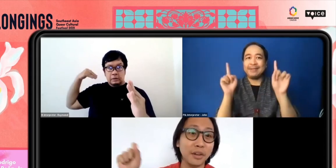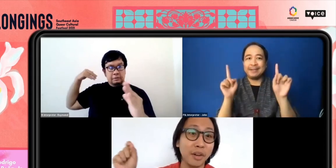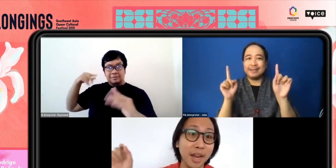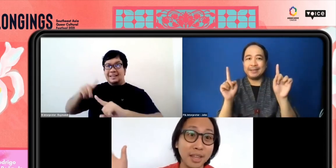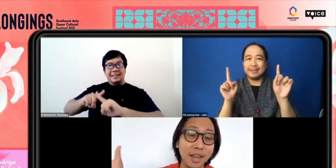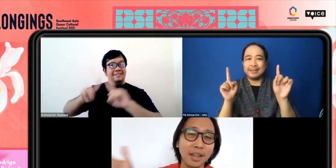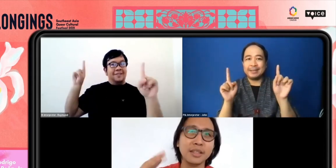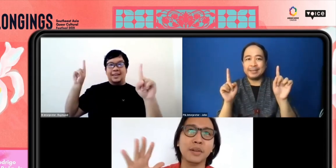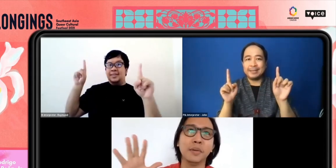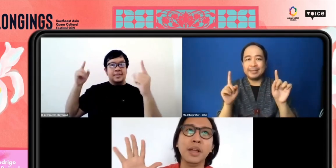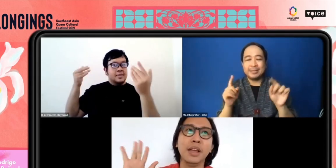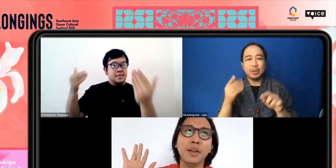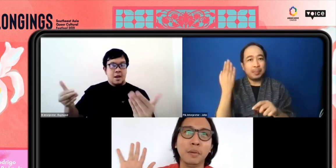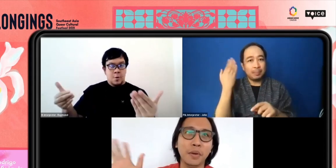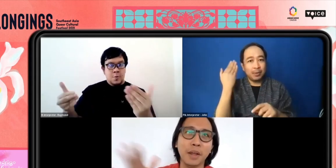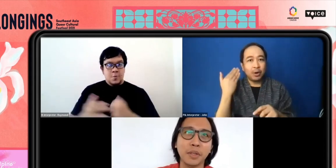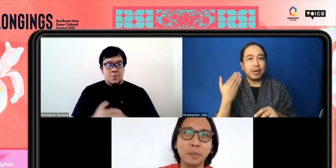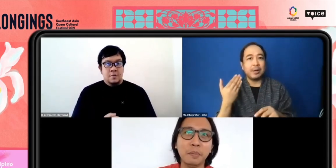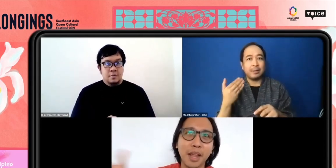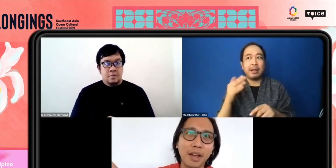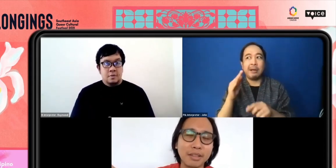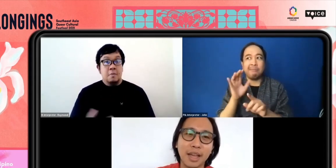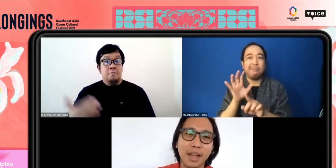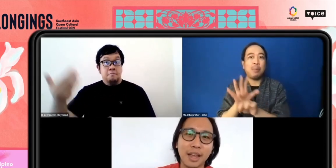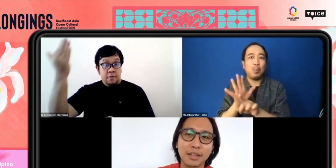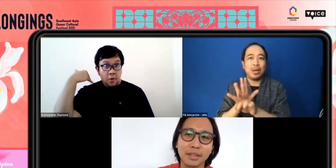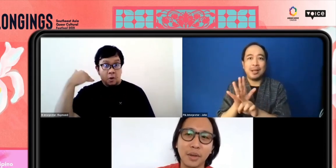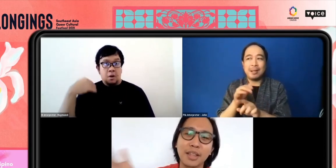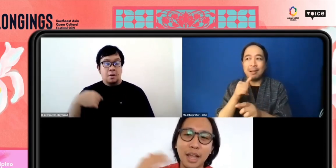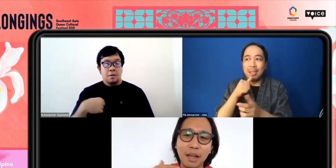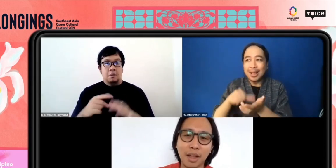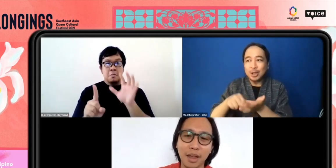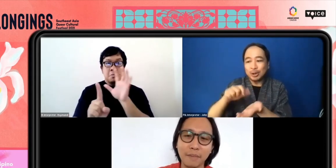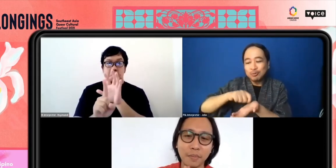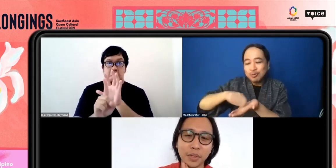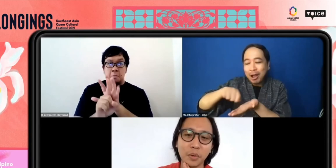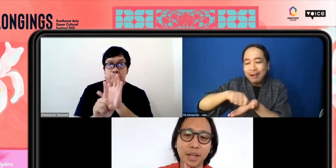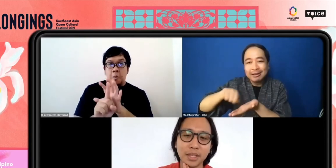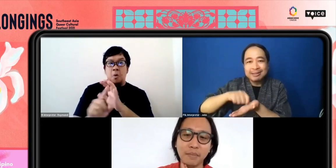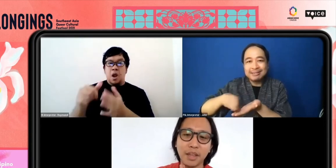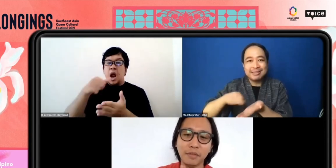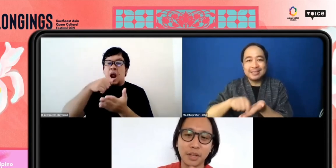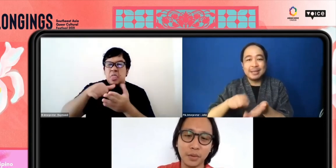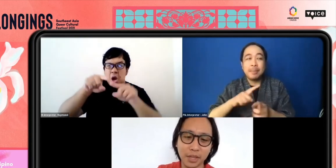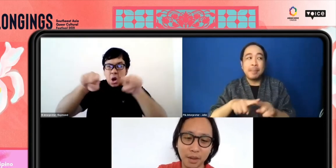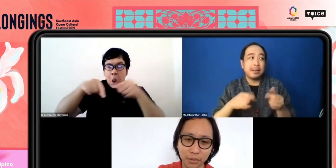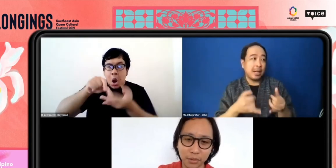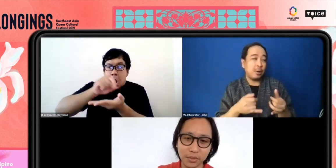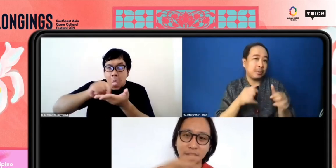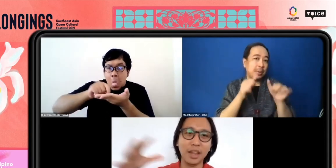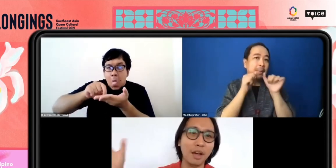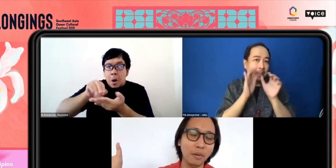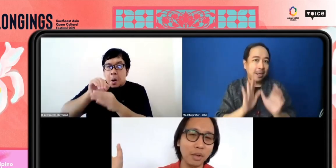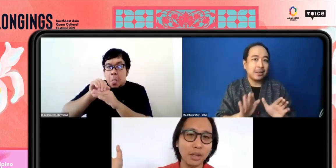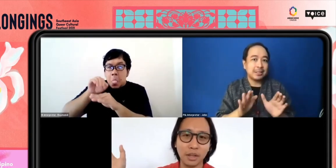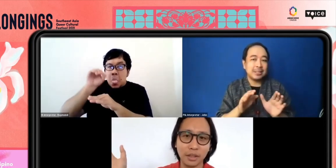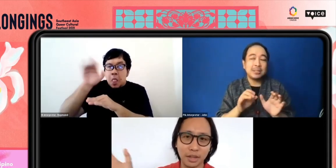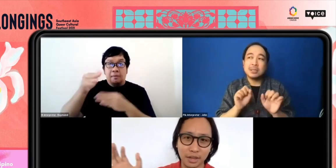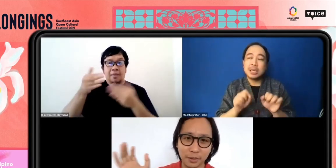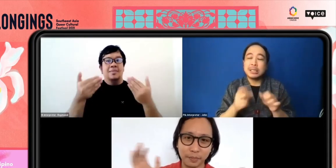like letter writing, so we were able to play outside. So I'm so blessed and thankful that I was able to see